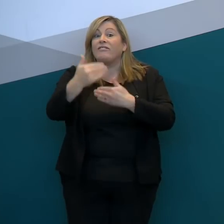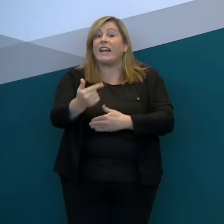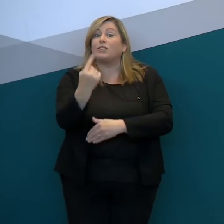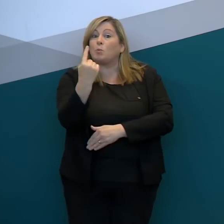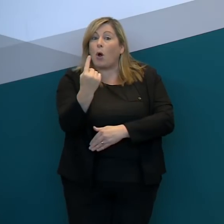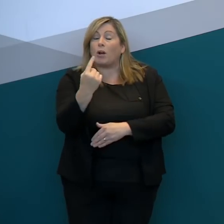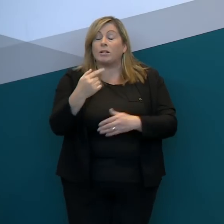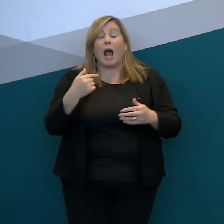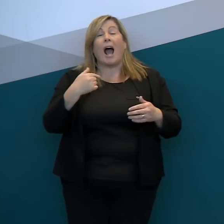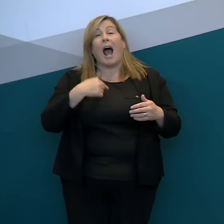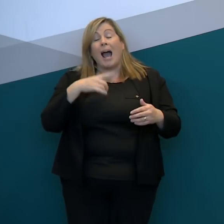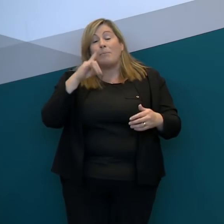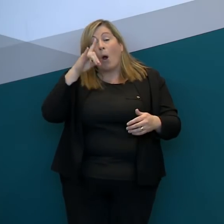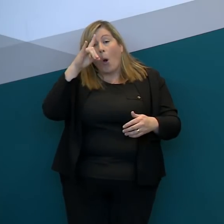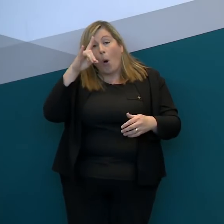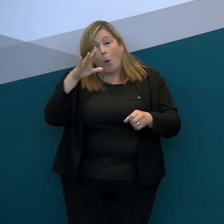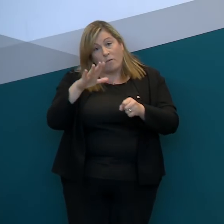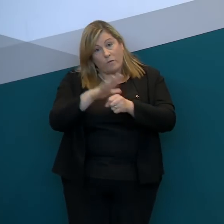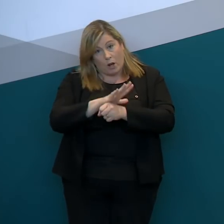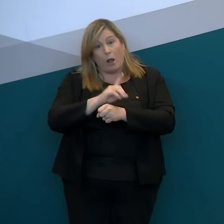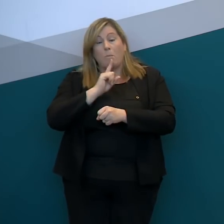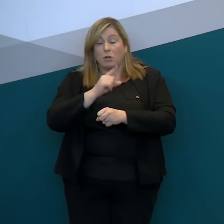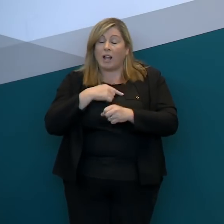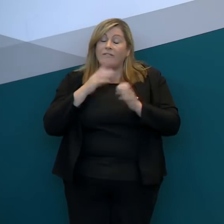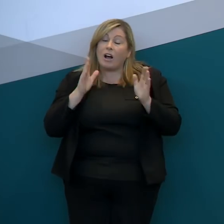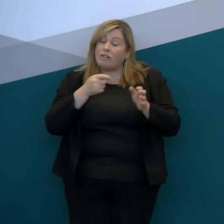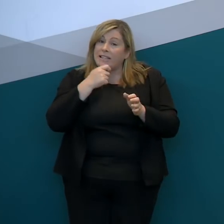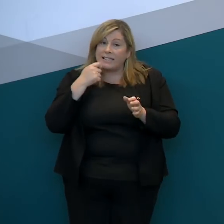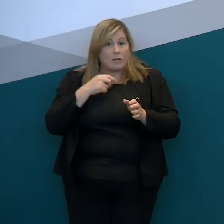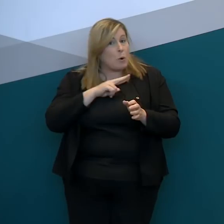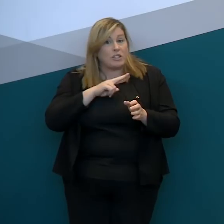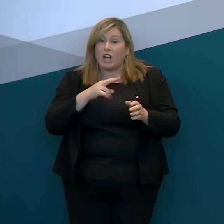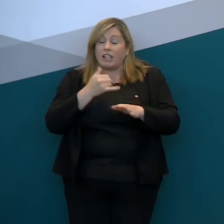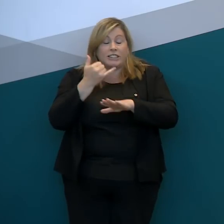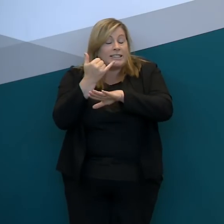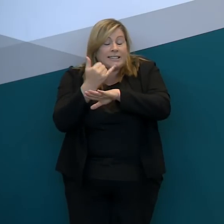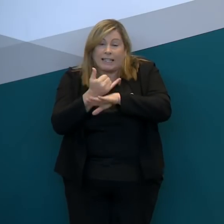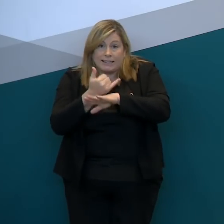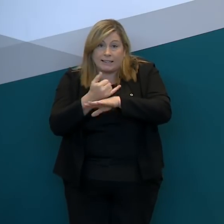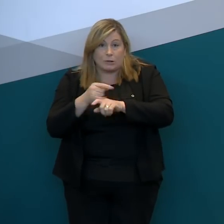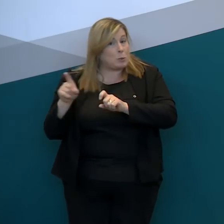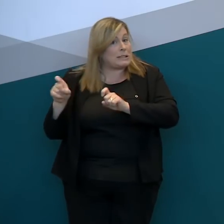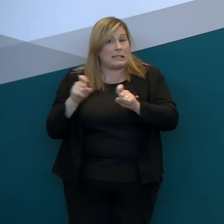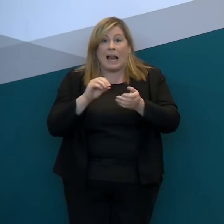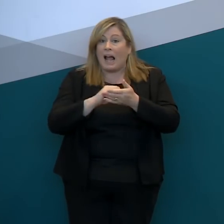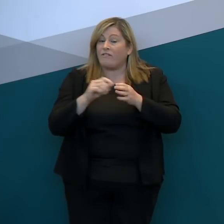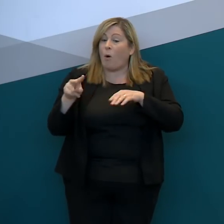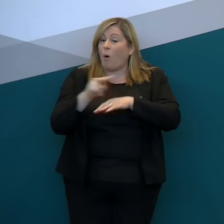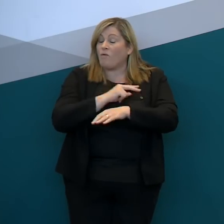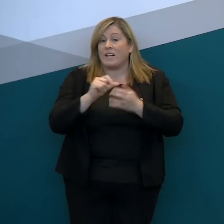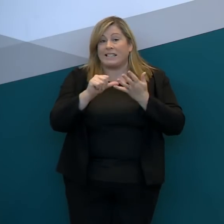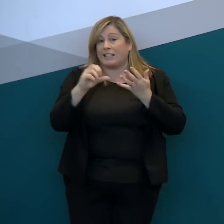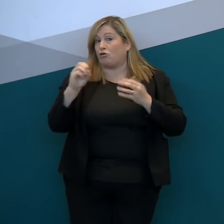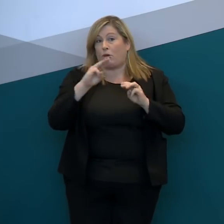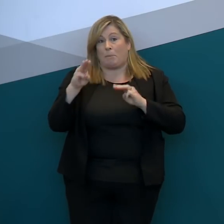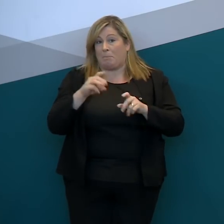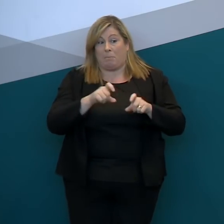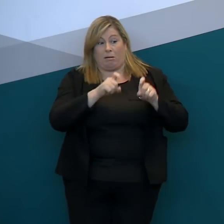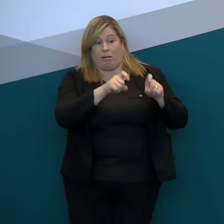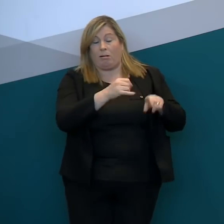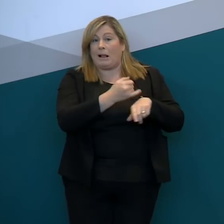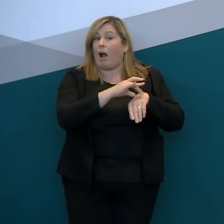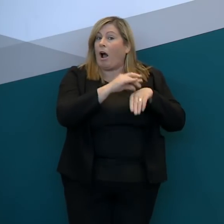be cautious that, like, we have further progress to make. As I've said, we still have almost 600 people in hospital beds tonight who have